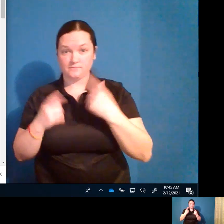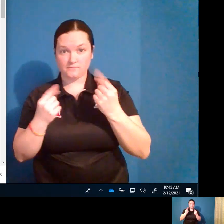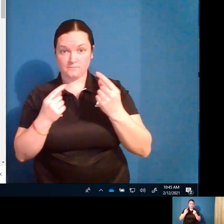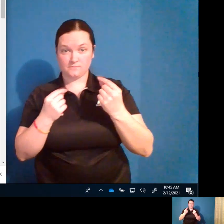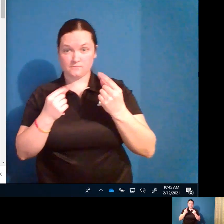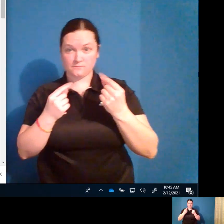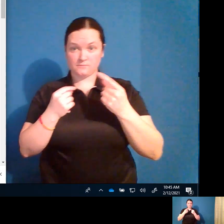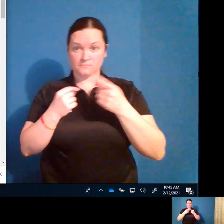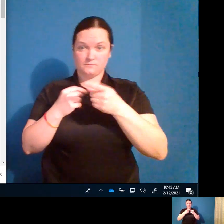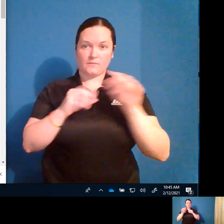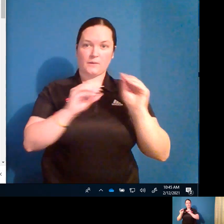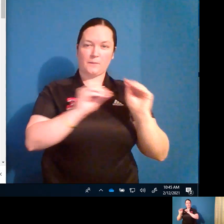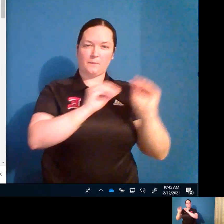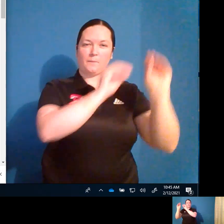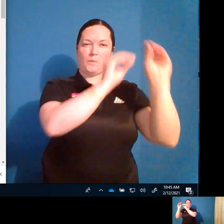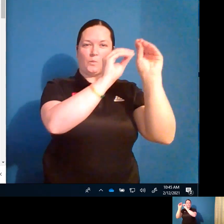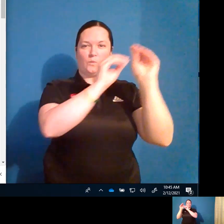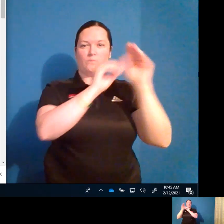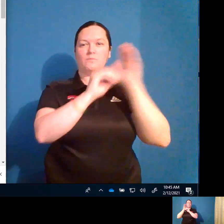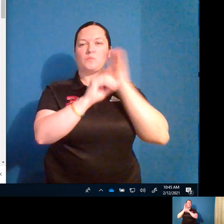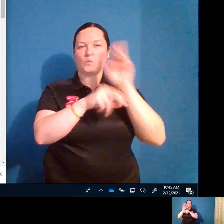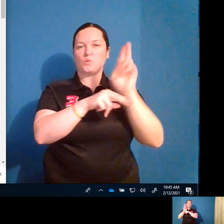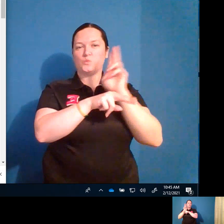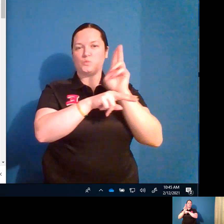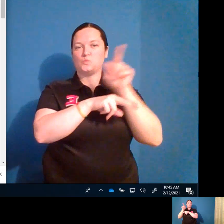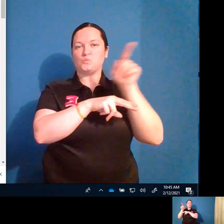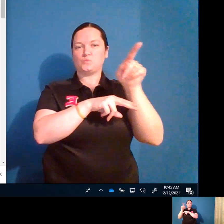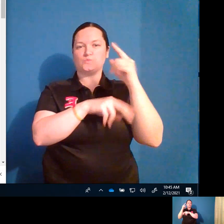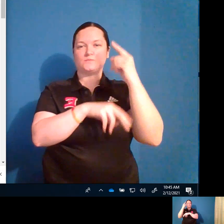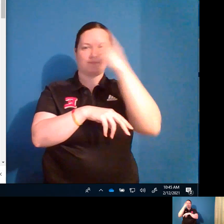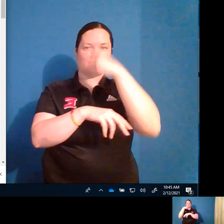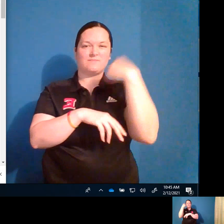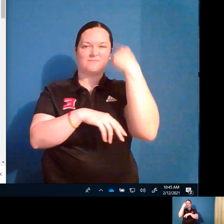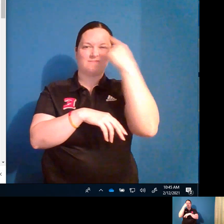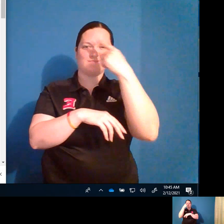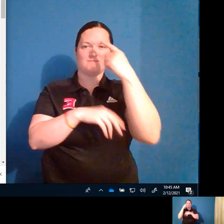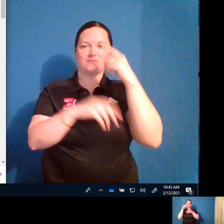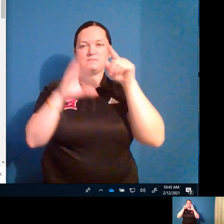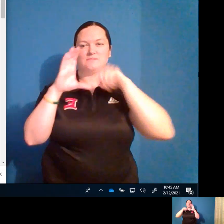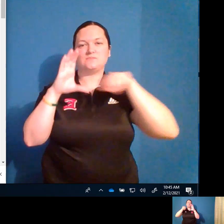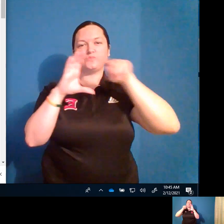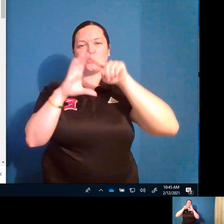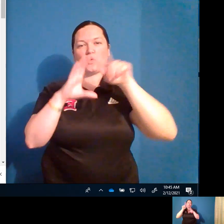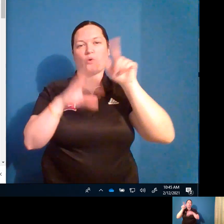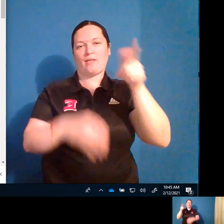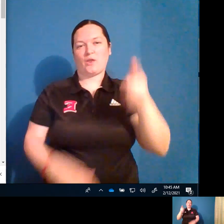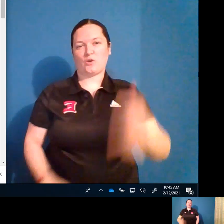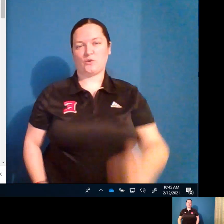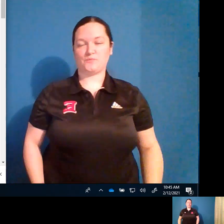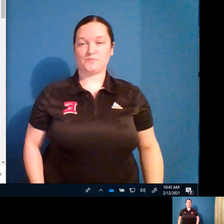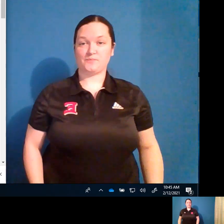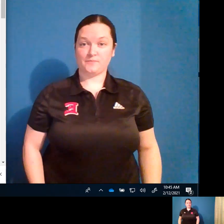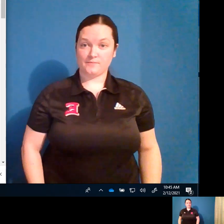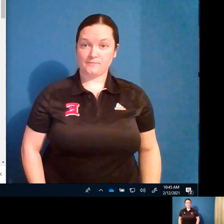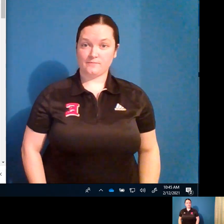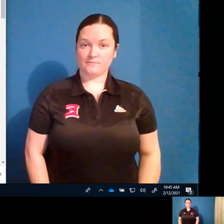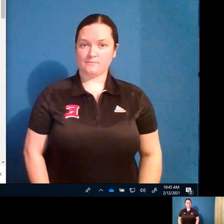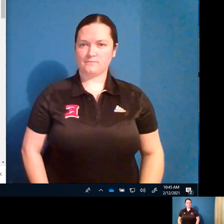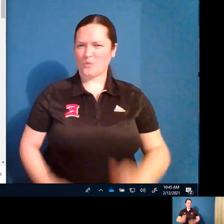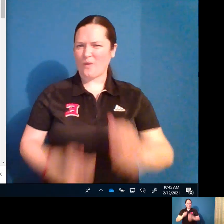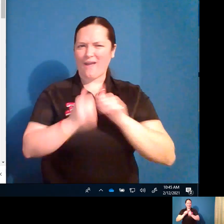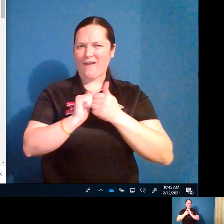I'm just going to move that because I'll use that one later. Move that one. Okay. So we're going to use